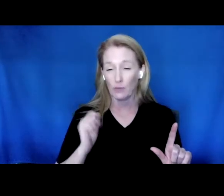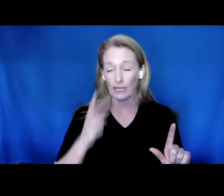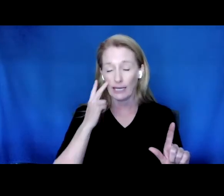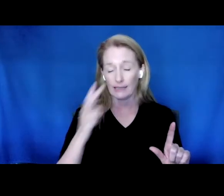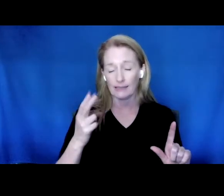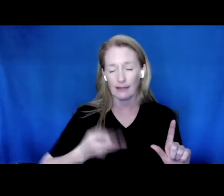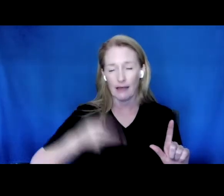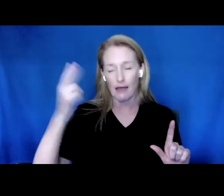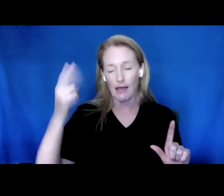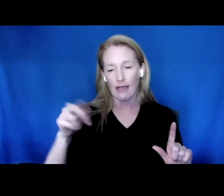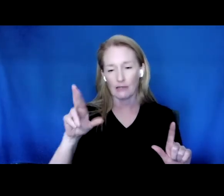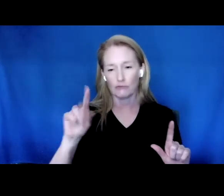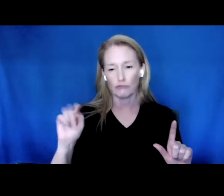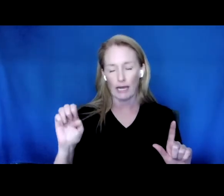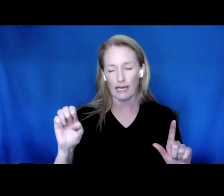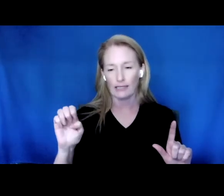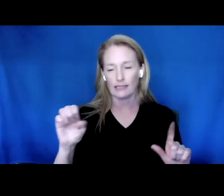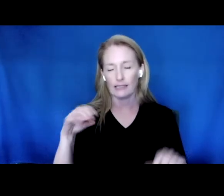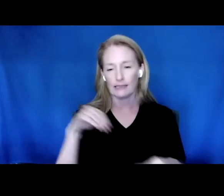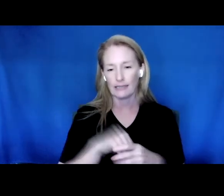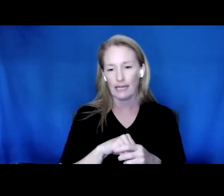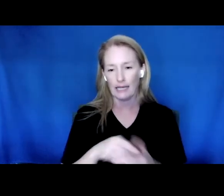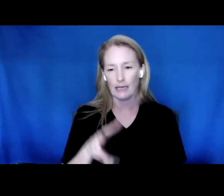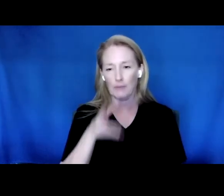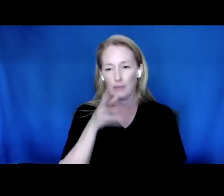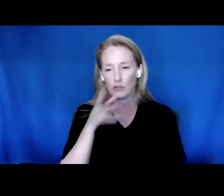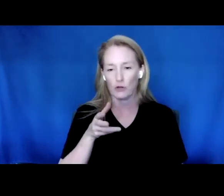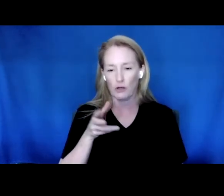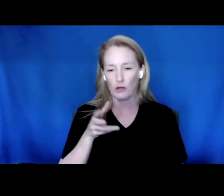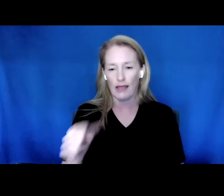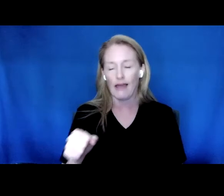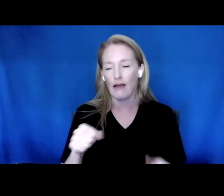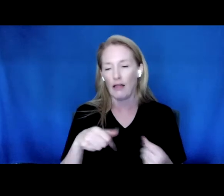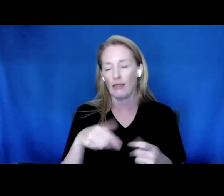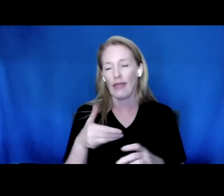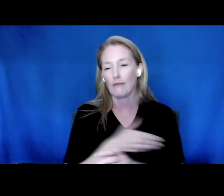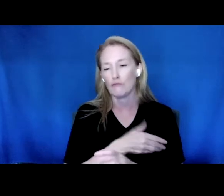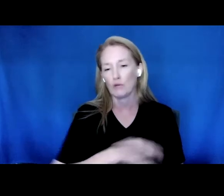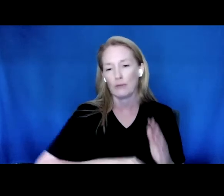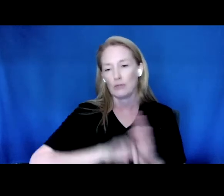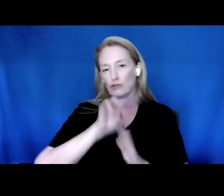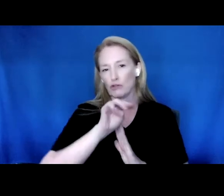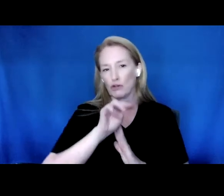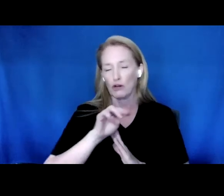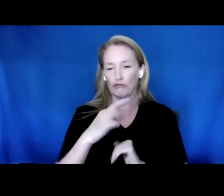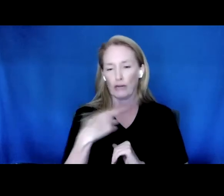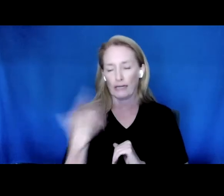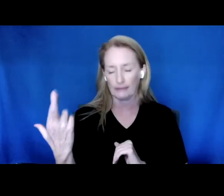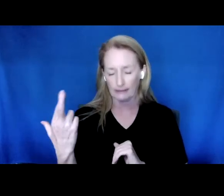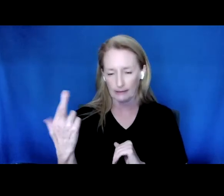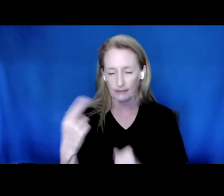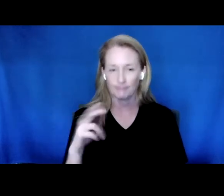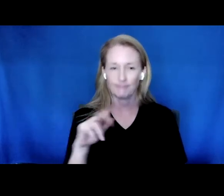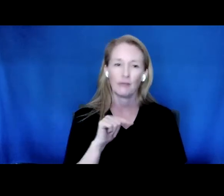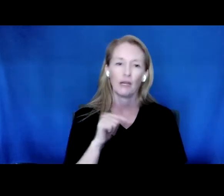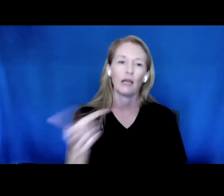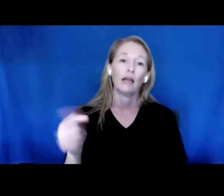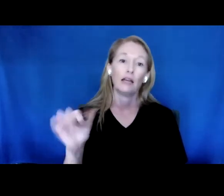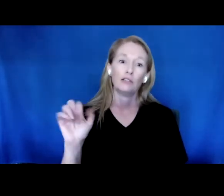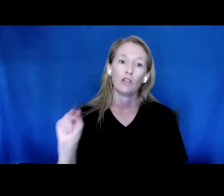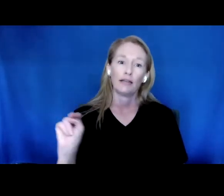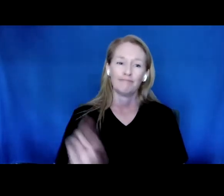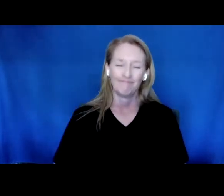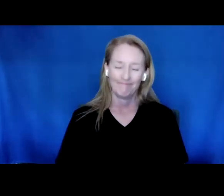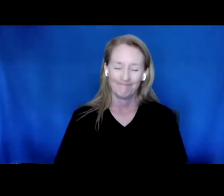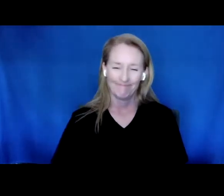maternal health and prematurity period of risk. Now, generally, for this analysis, we actually go